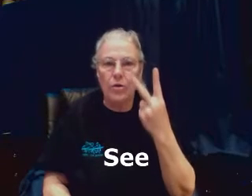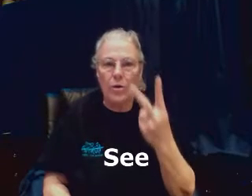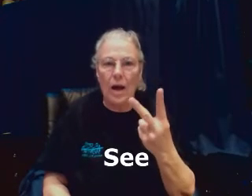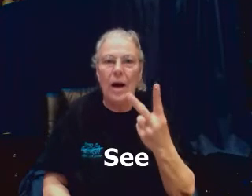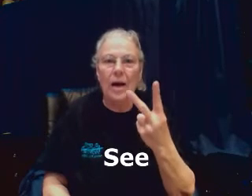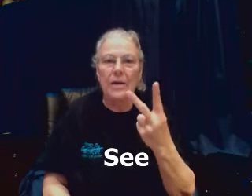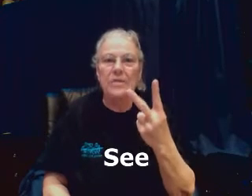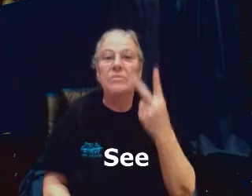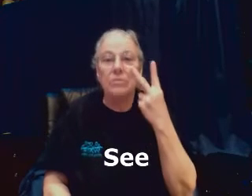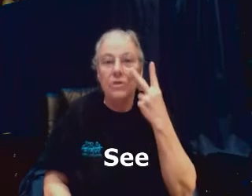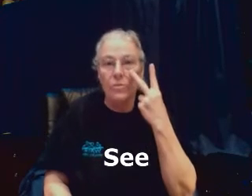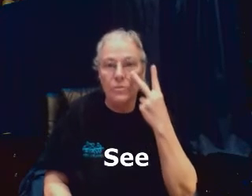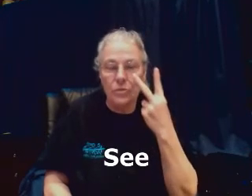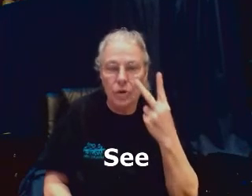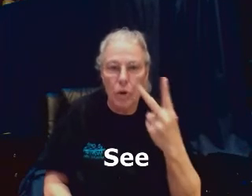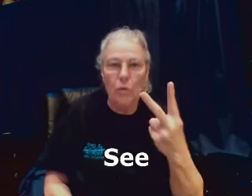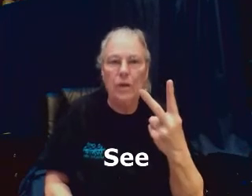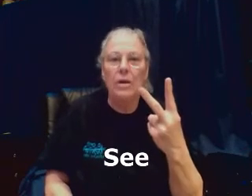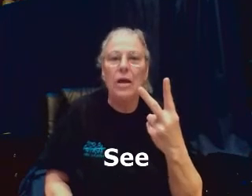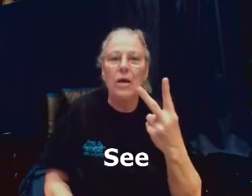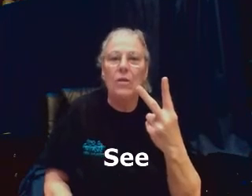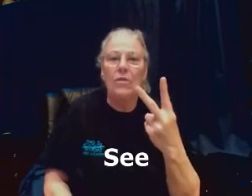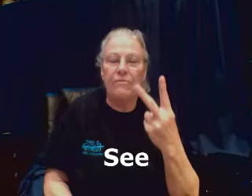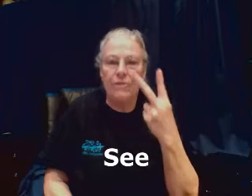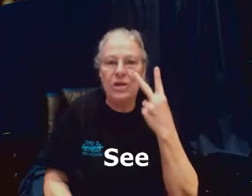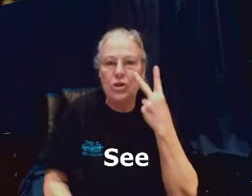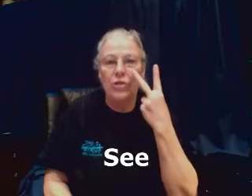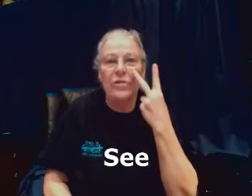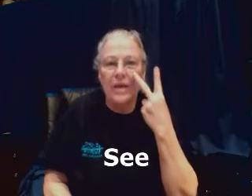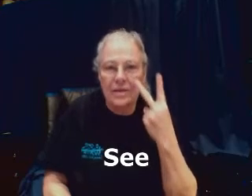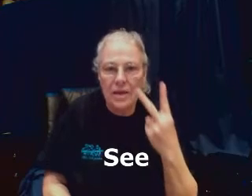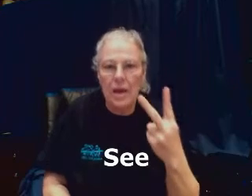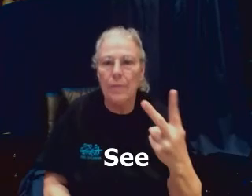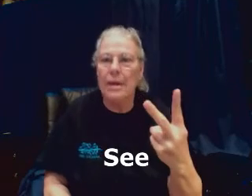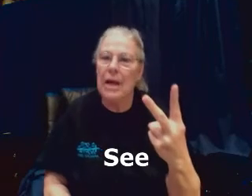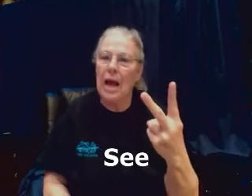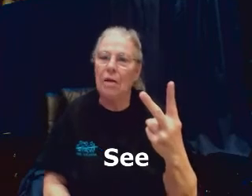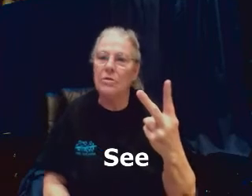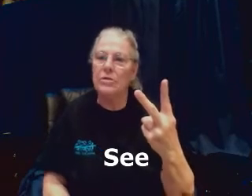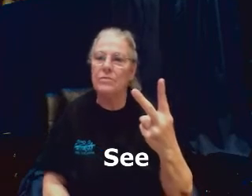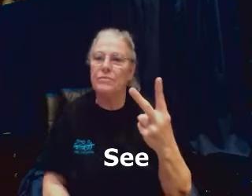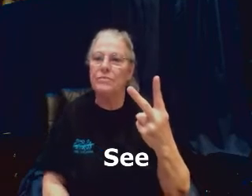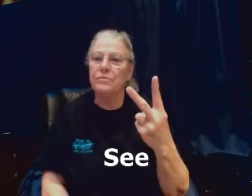your eyes. You're noting the vision that is coming out.